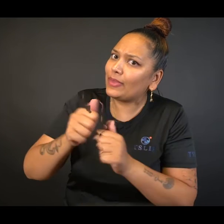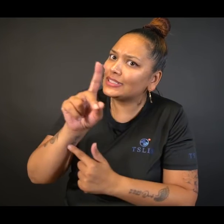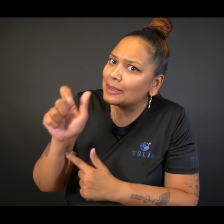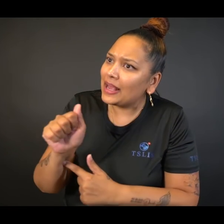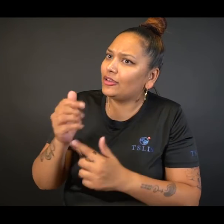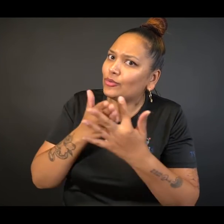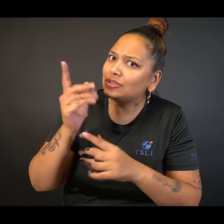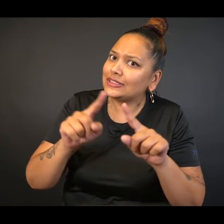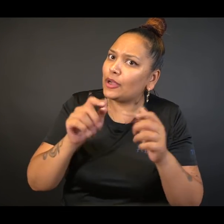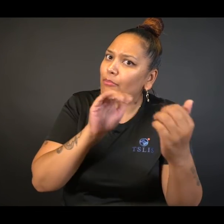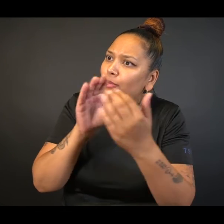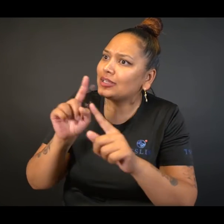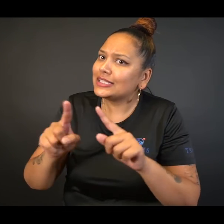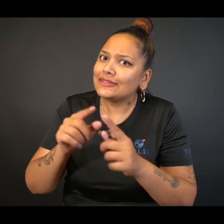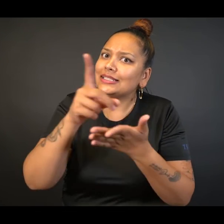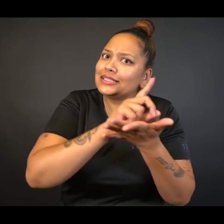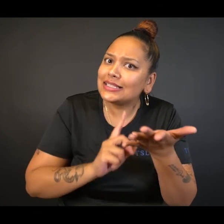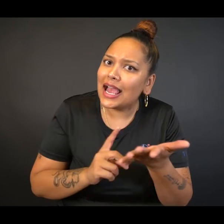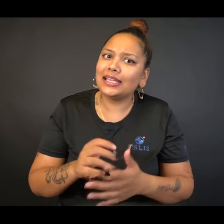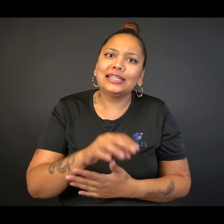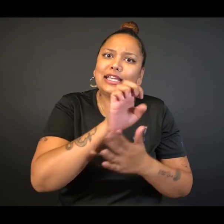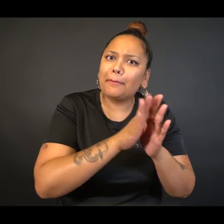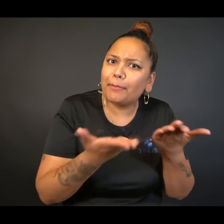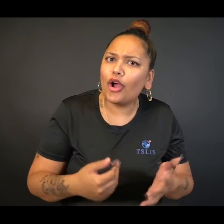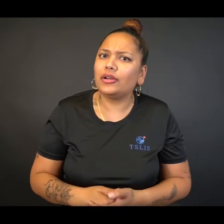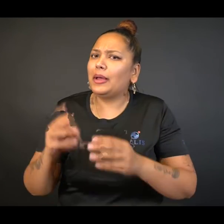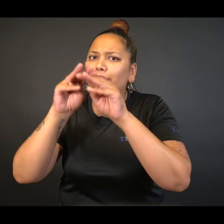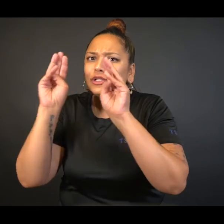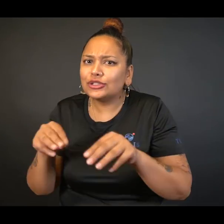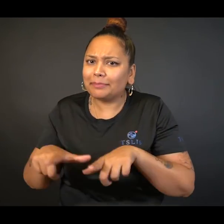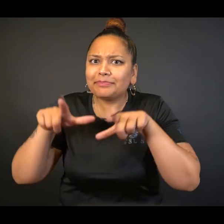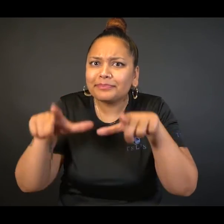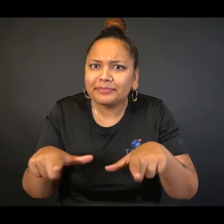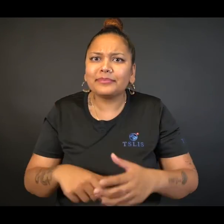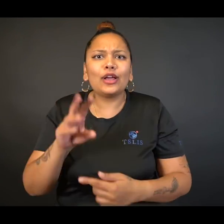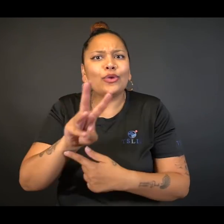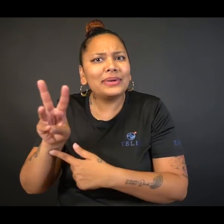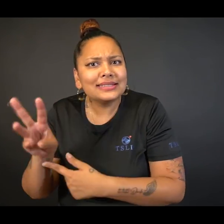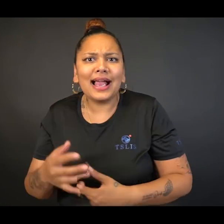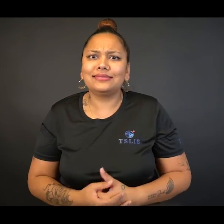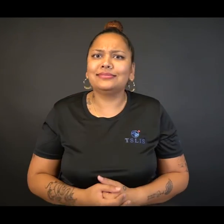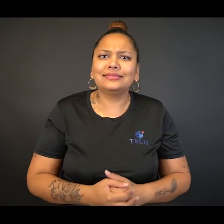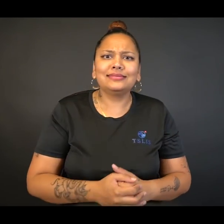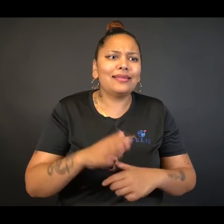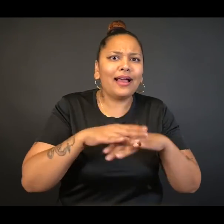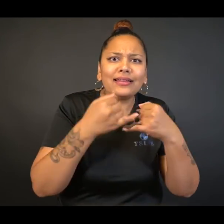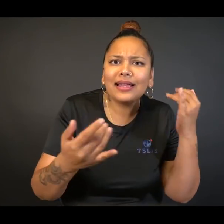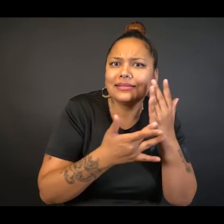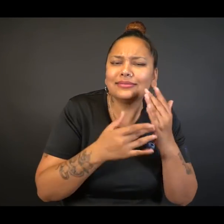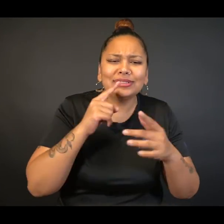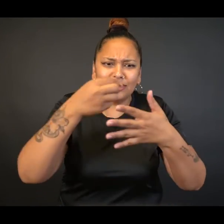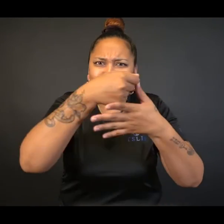and designers to think about us. We need you to keep in mind the many ways in which